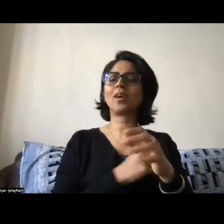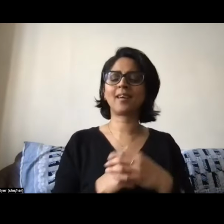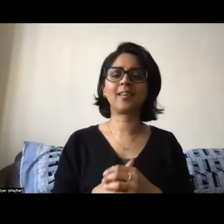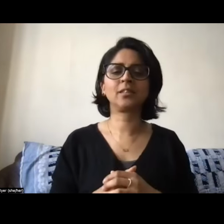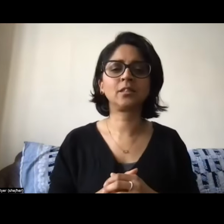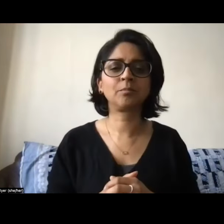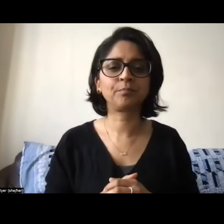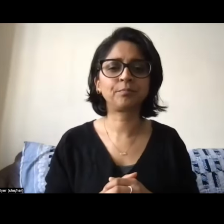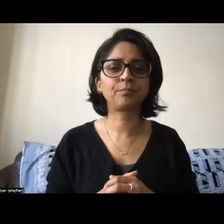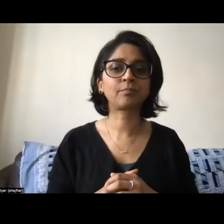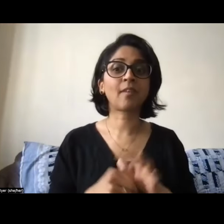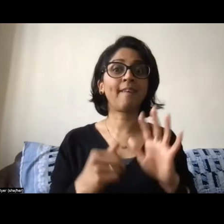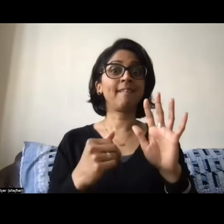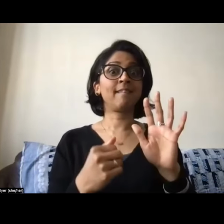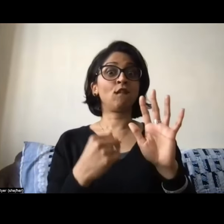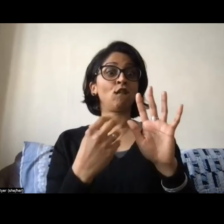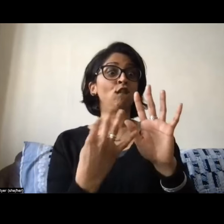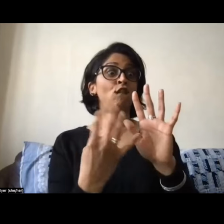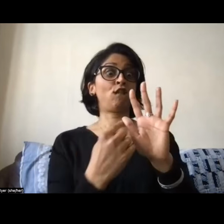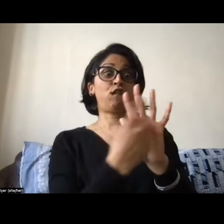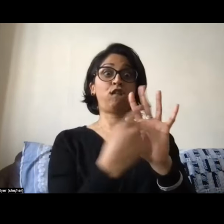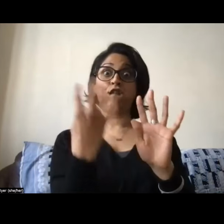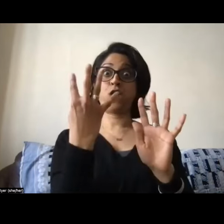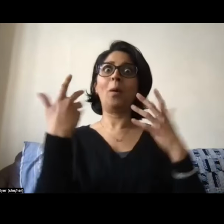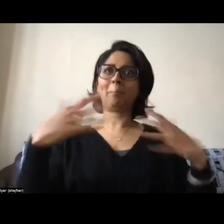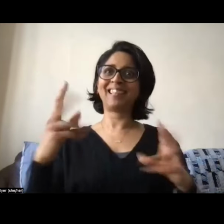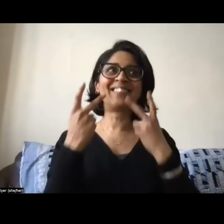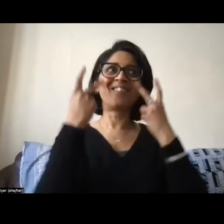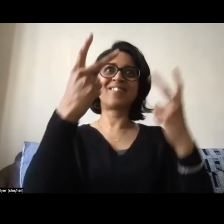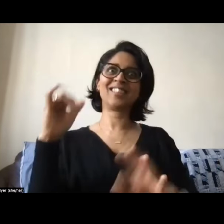Some of them knew each other before the project.